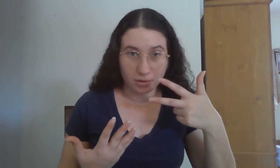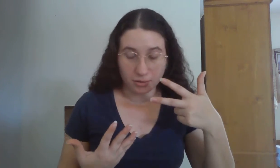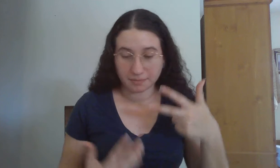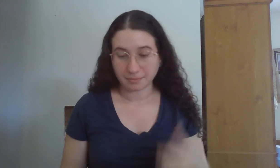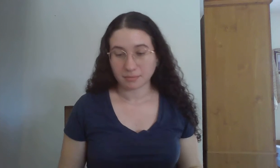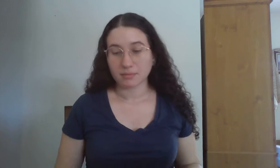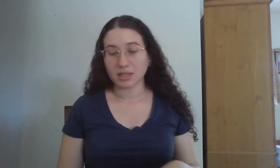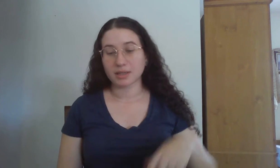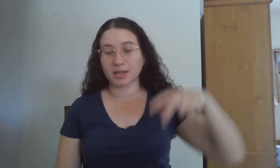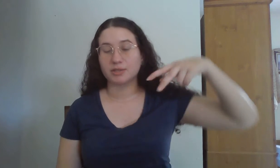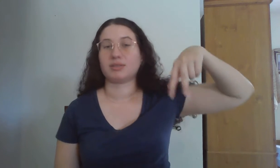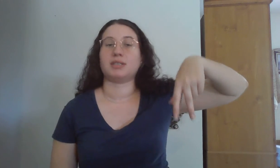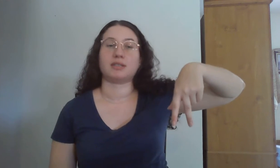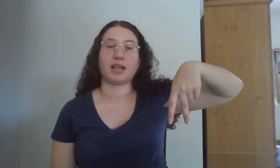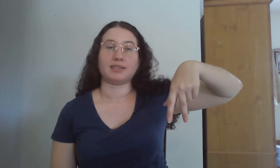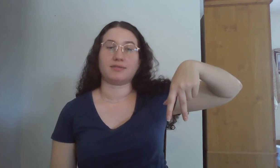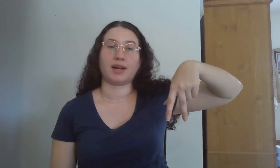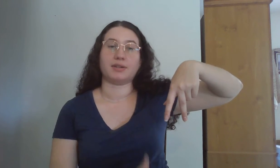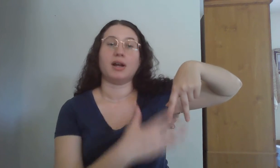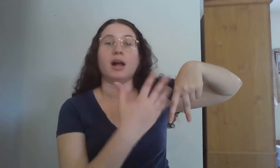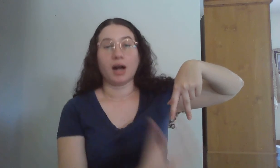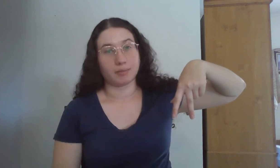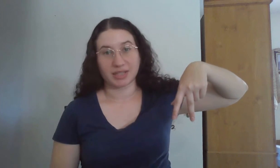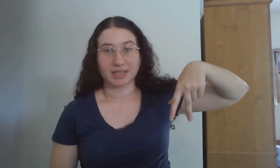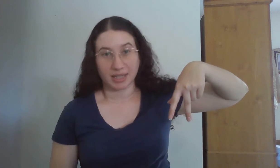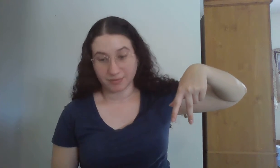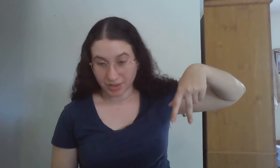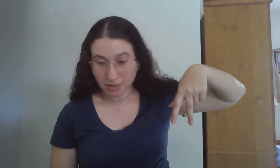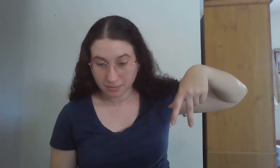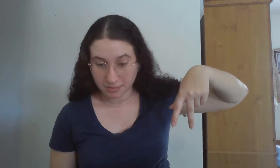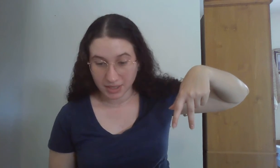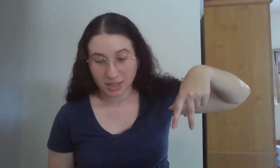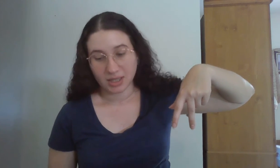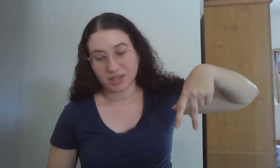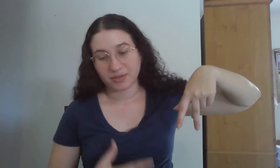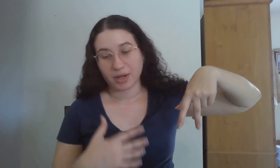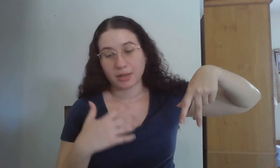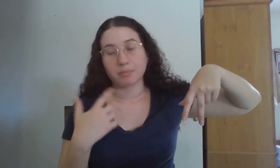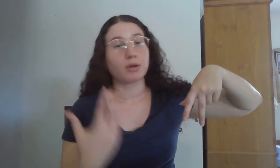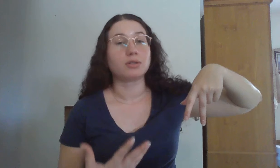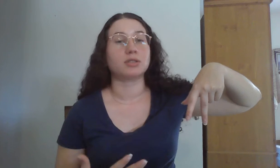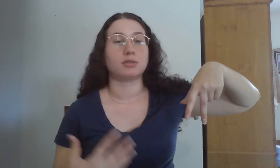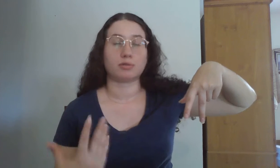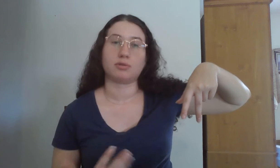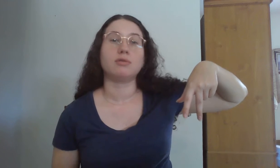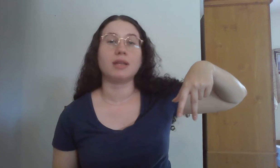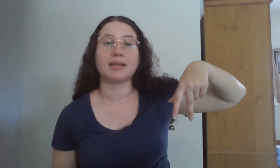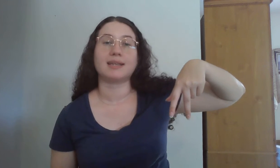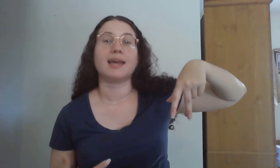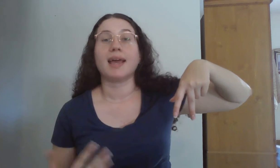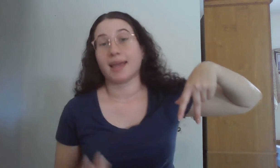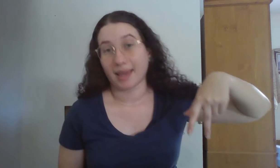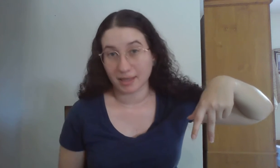vehicle. The next one is the classifier upside down V. It's for any person or two-legged